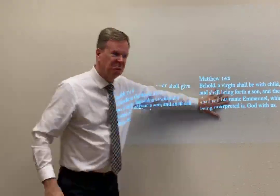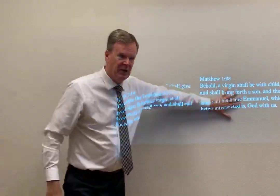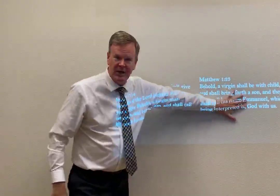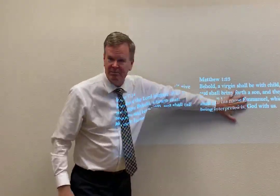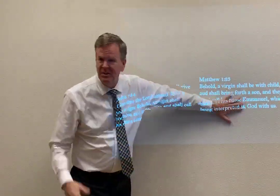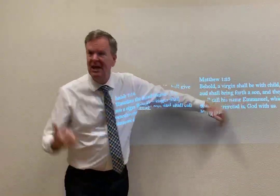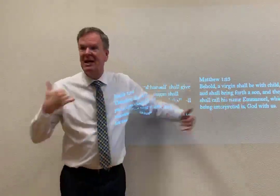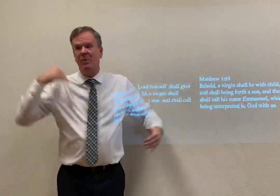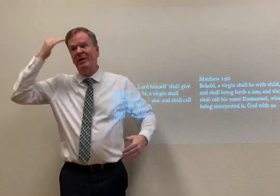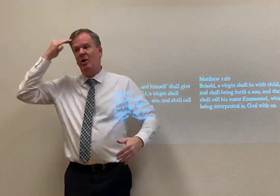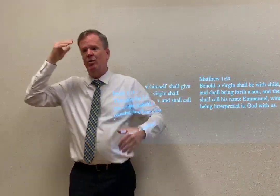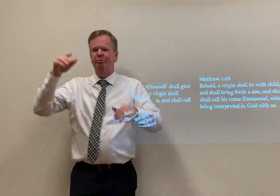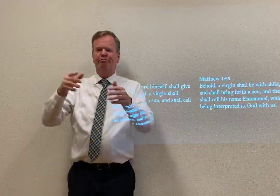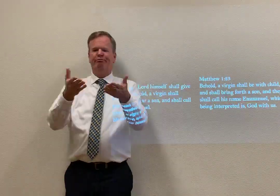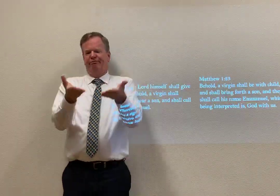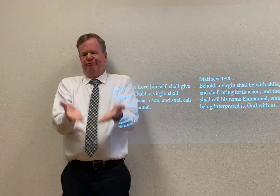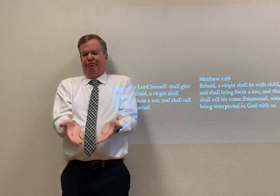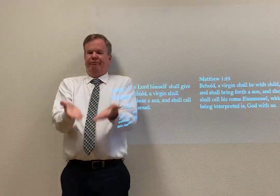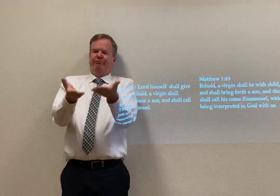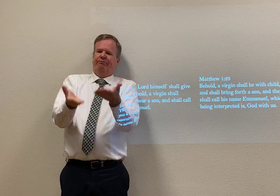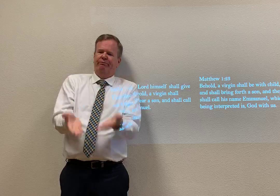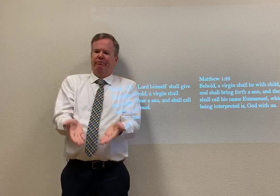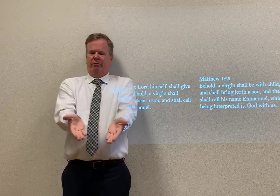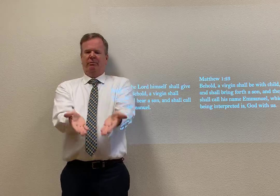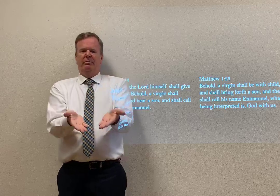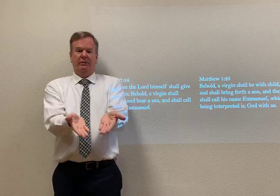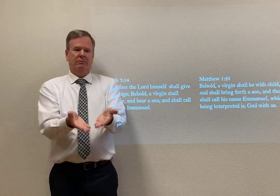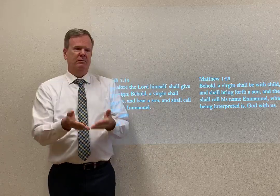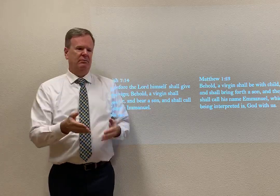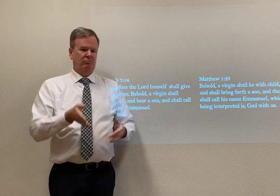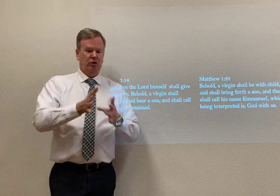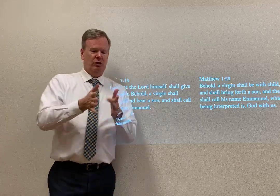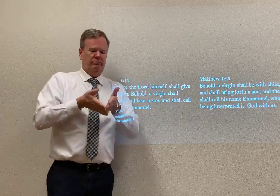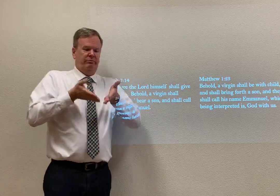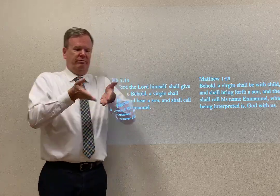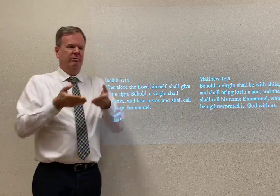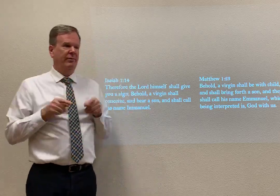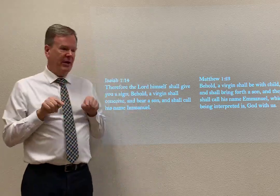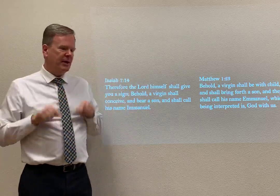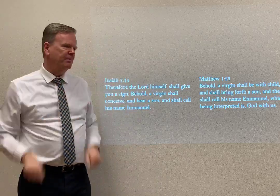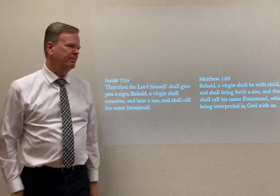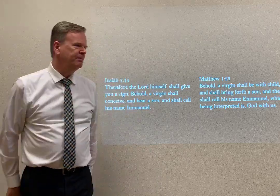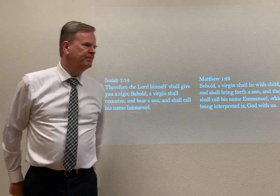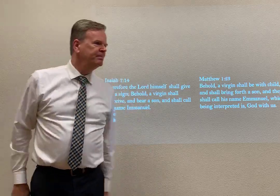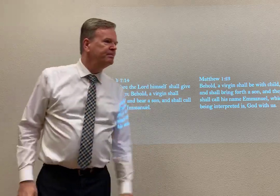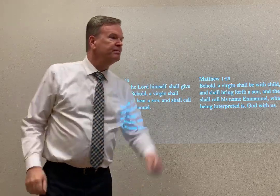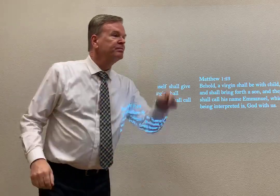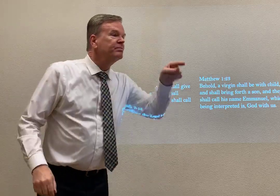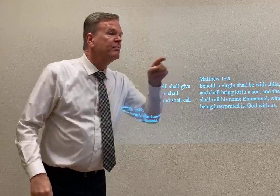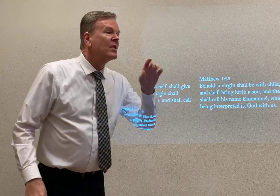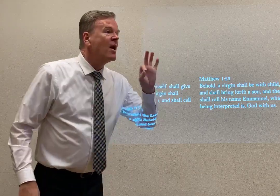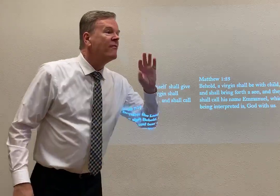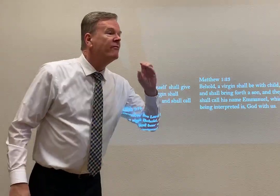We done with this? Okay. So now we know who God, Jesus is. Now we know.